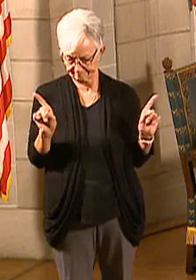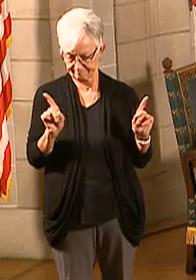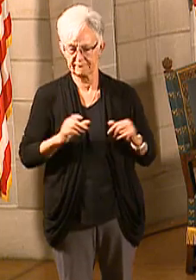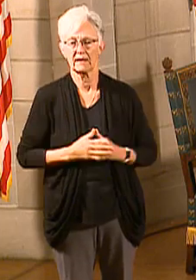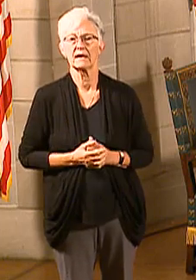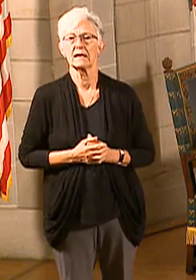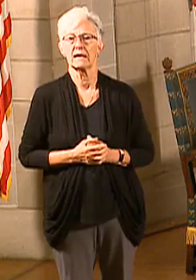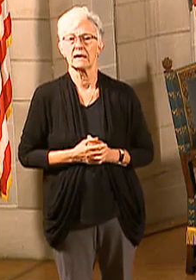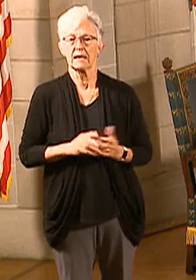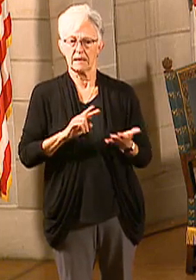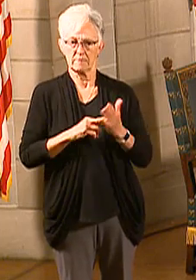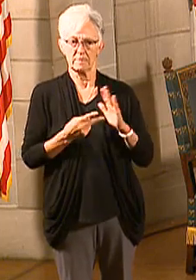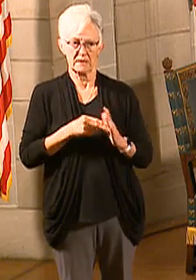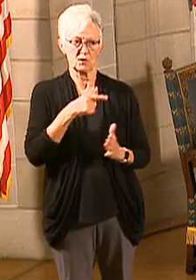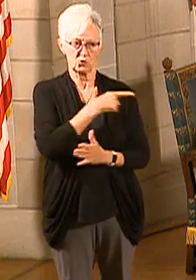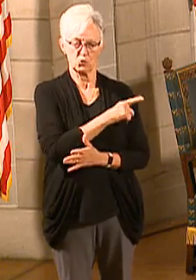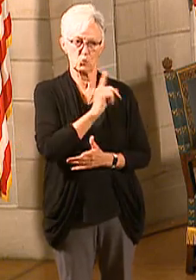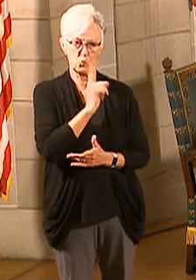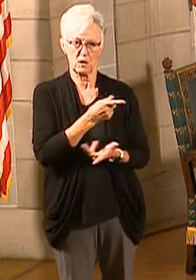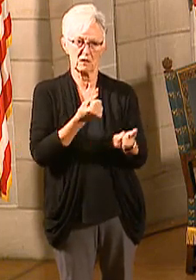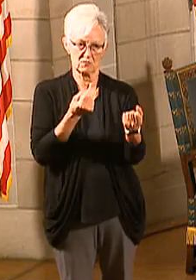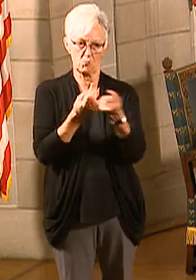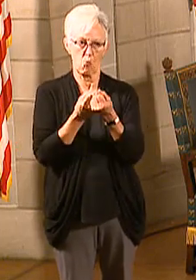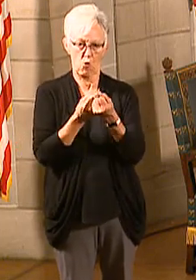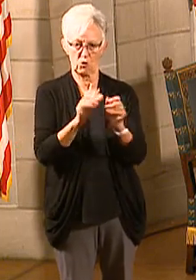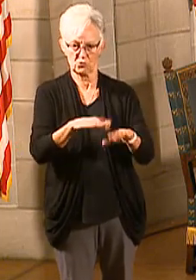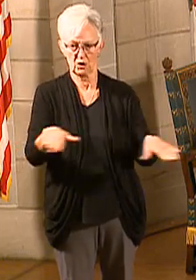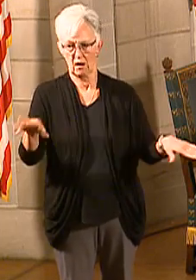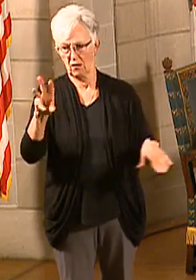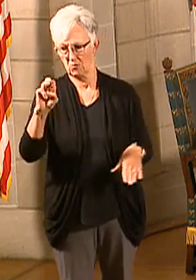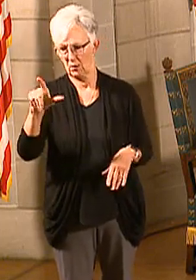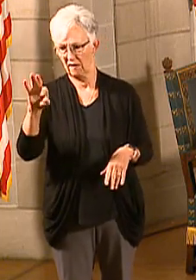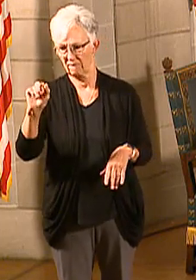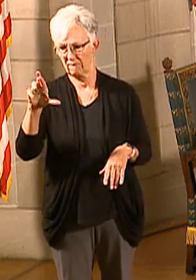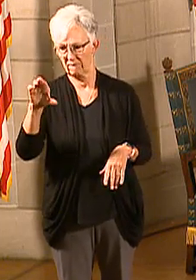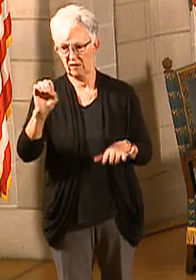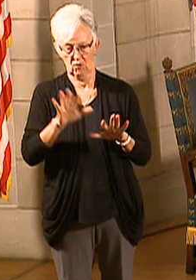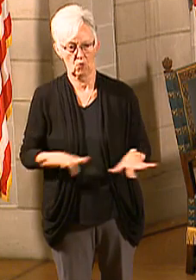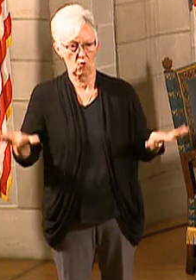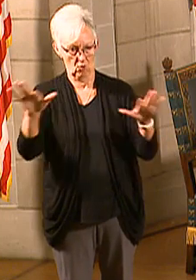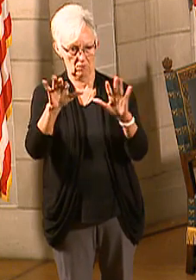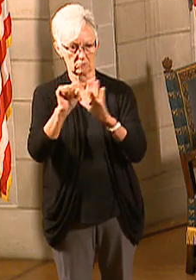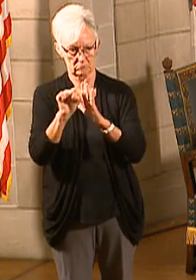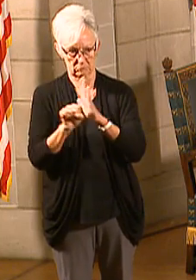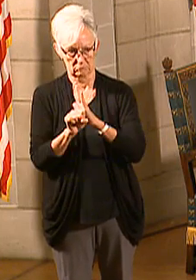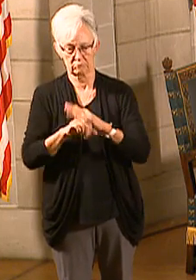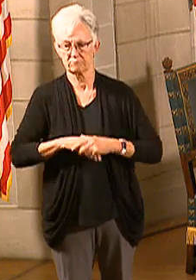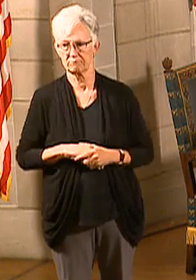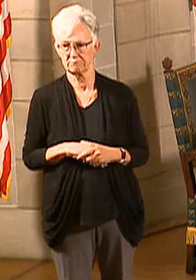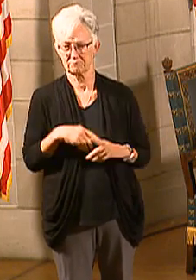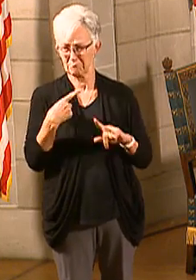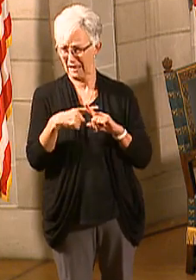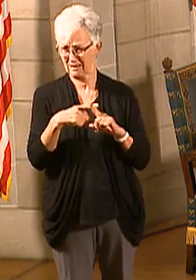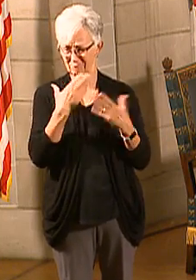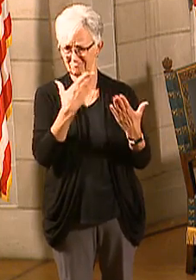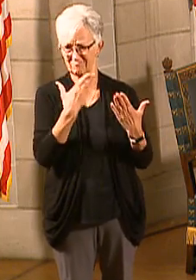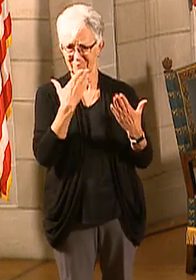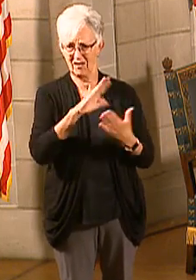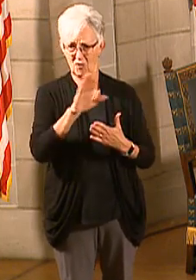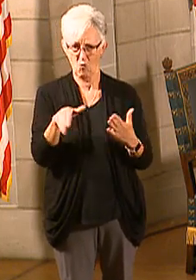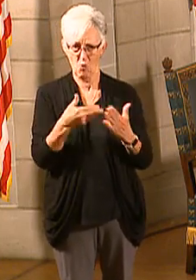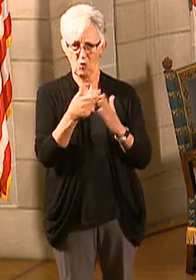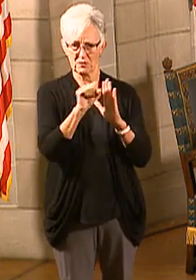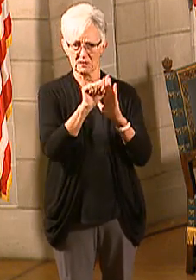to child welfare teammates across Nebraska. I would also like to personally thank all of the amazing child welfare teammates that I not only get